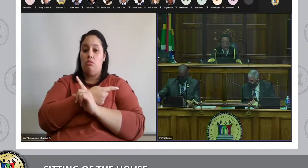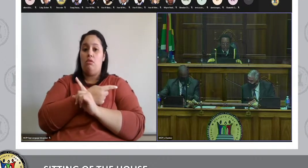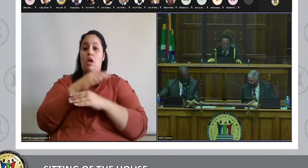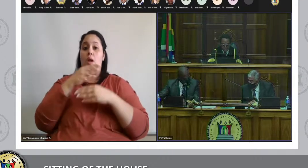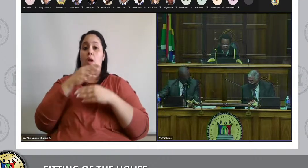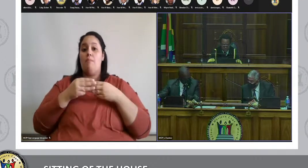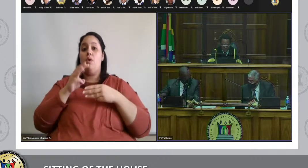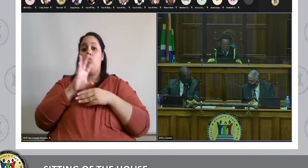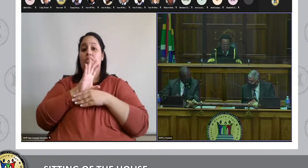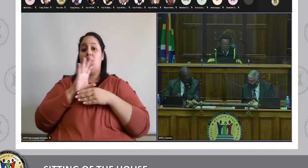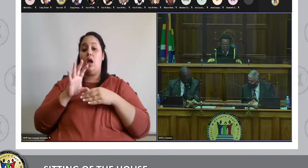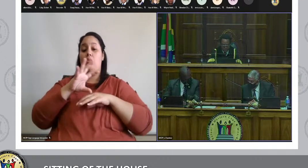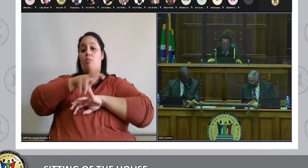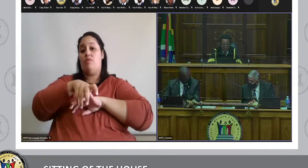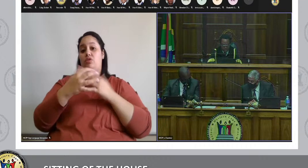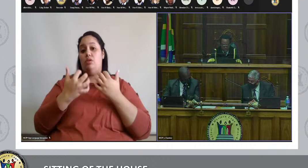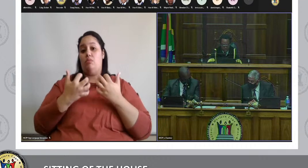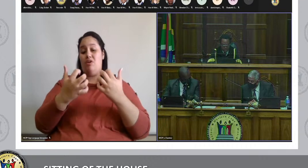Provincial Parliament.